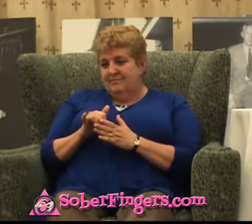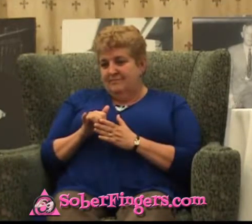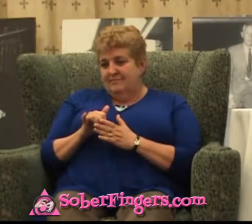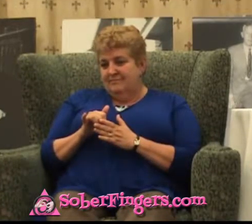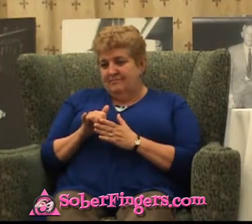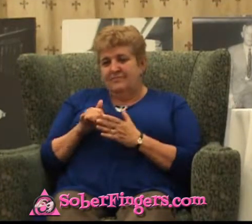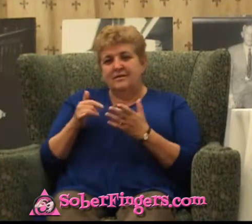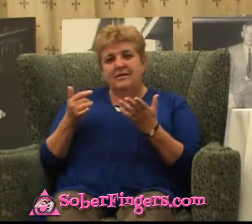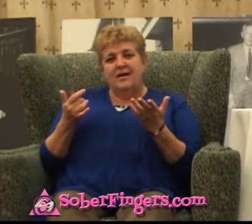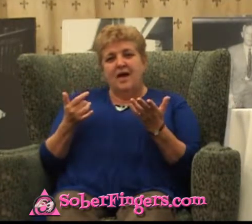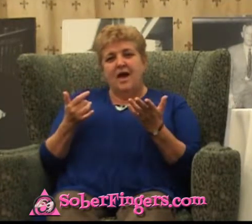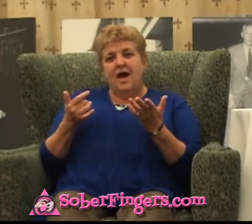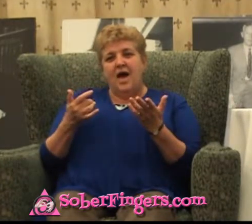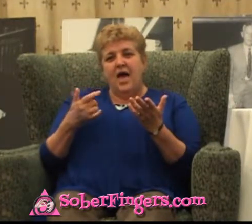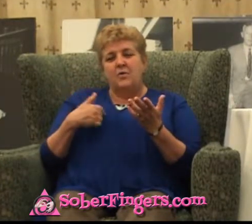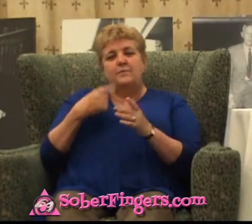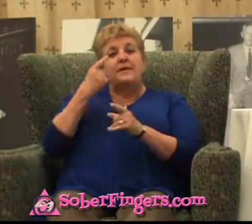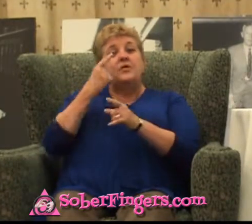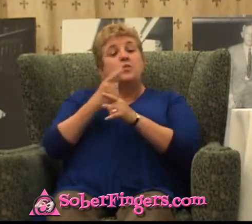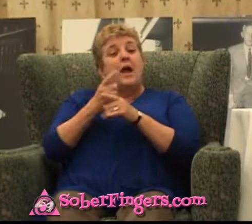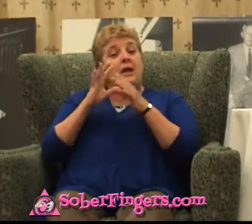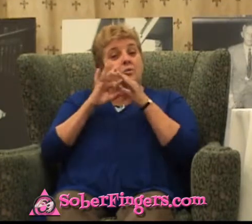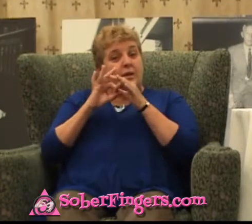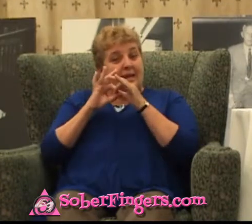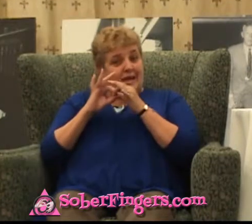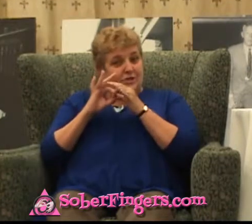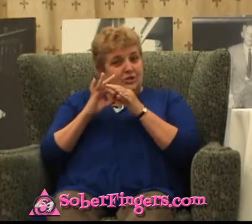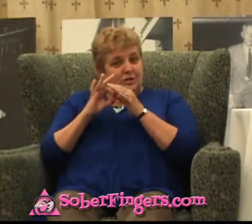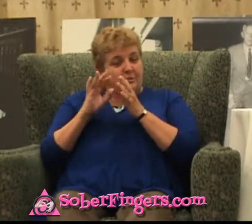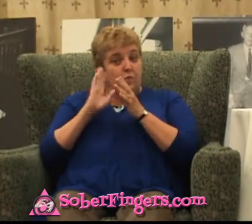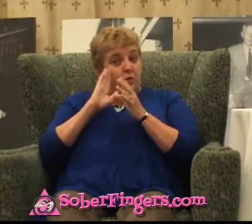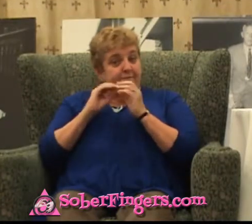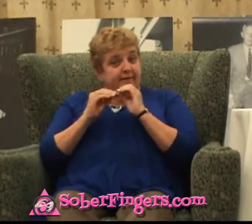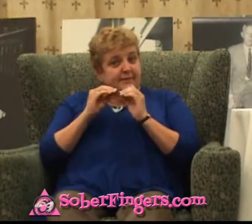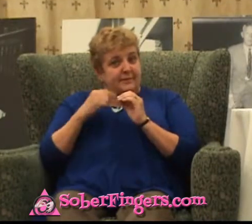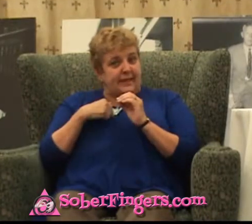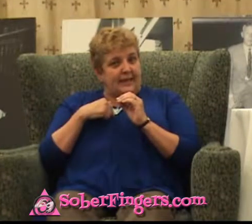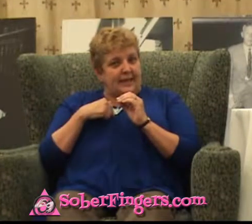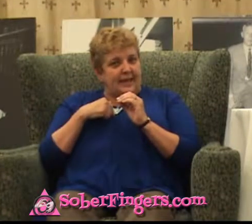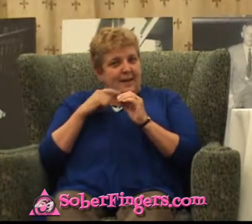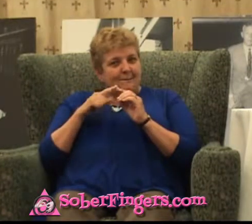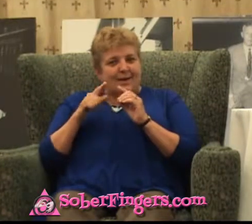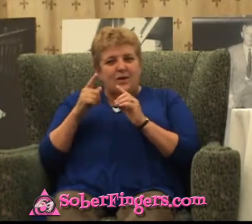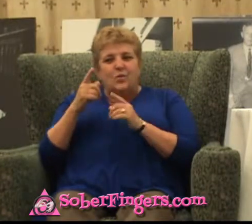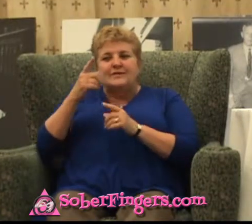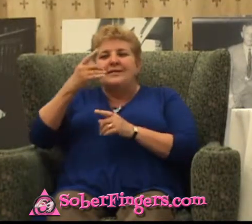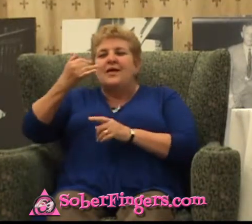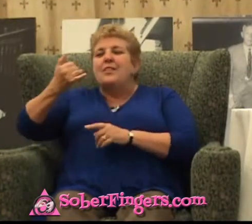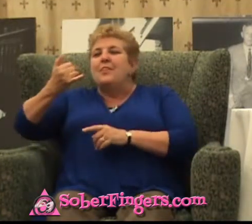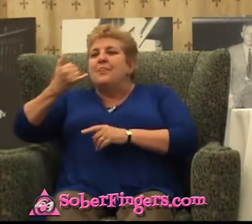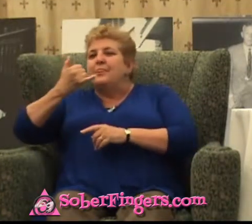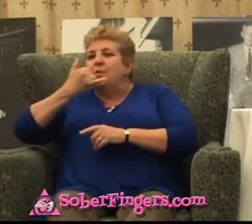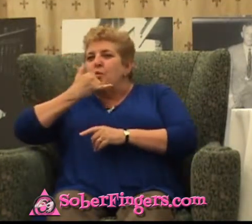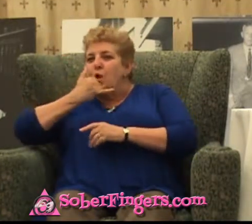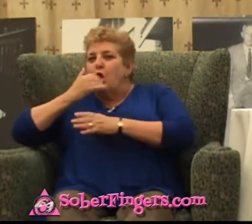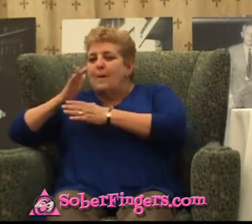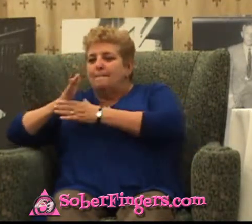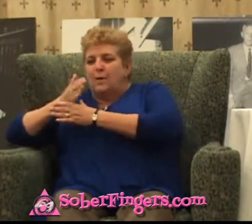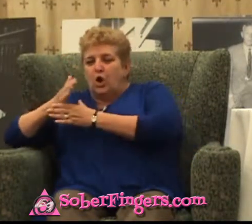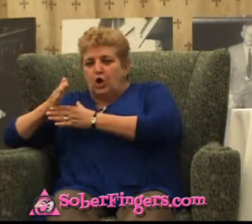wrong partner. See, my partner, my number one partner, had to be a power greater than human aid.